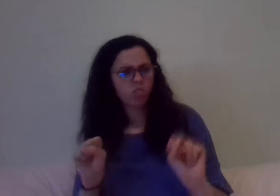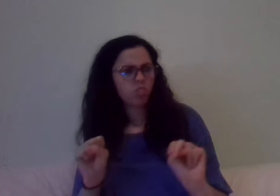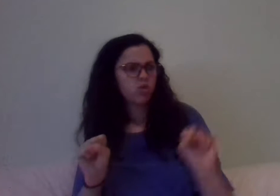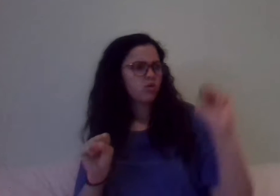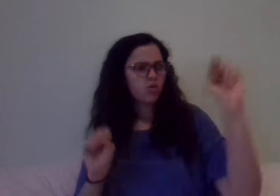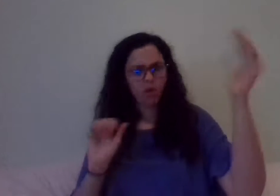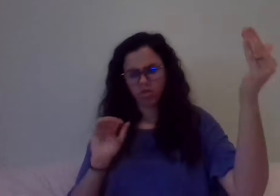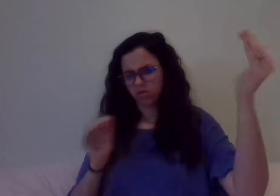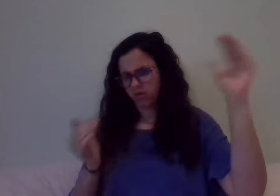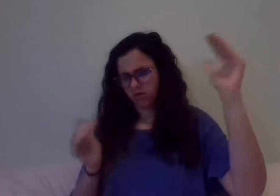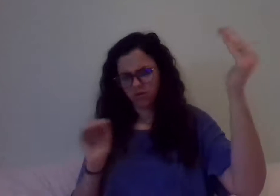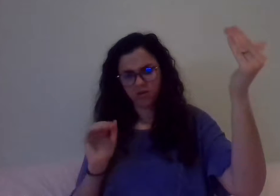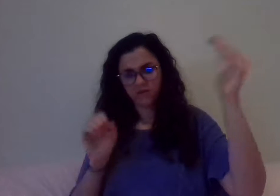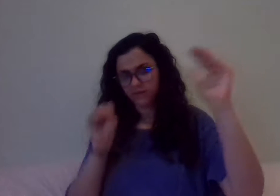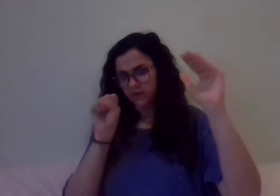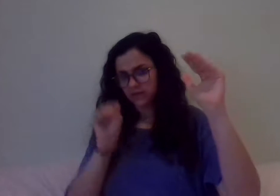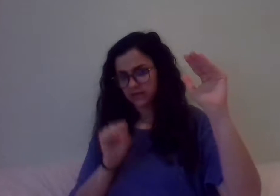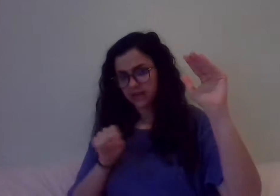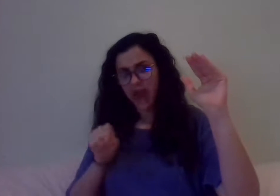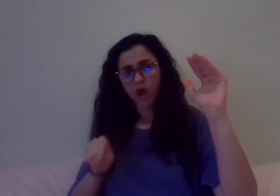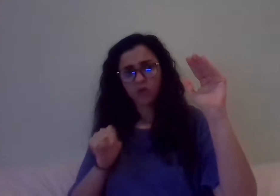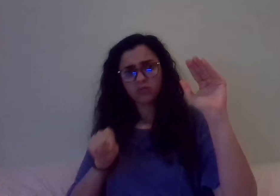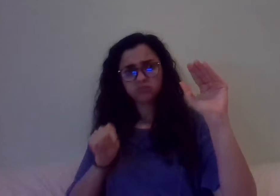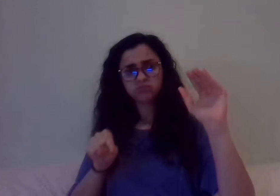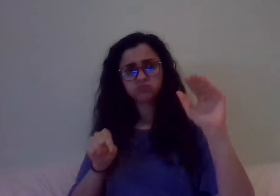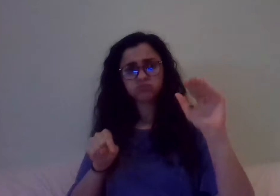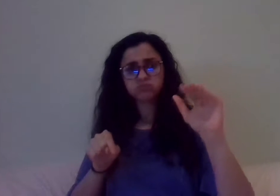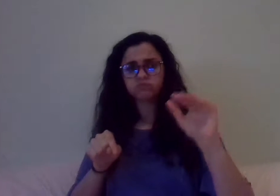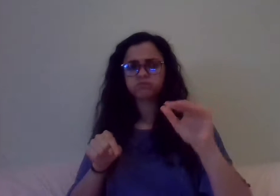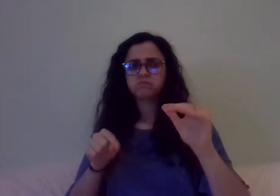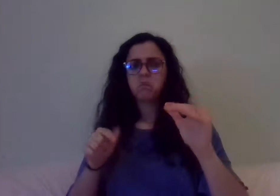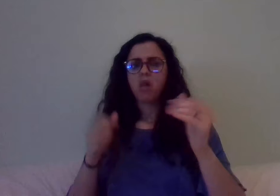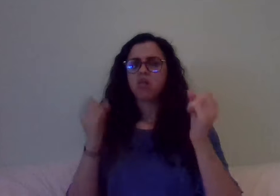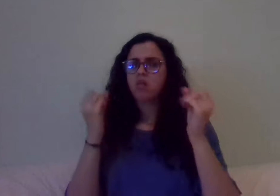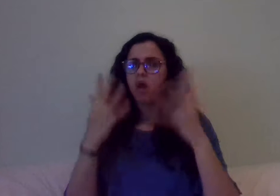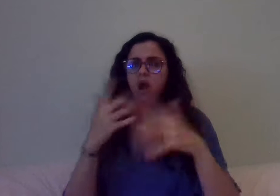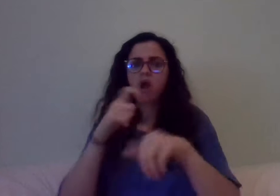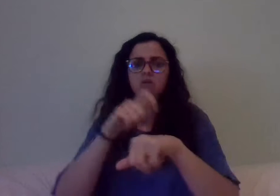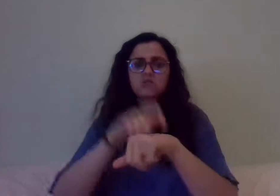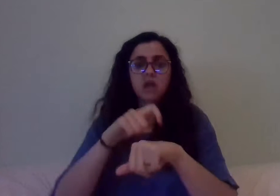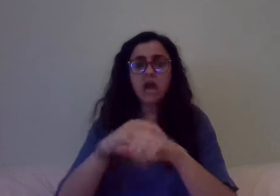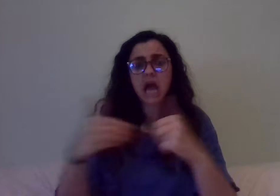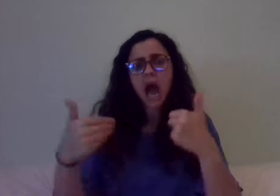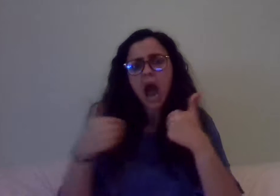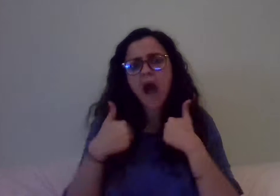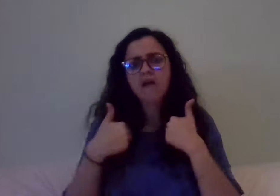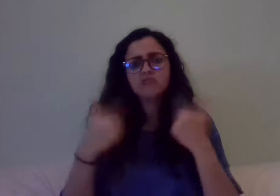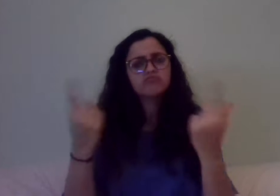do? Well, we have time to kind of look back, to gaze, to ponder,